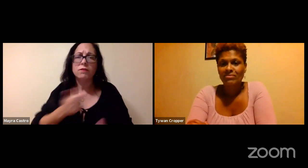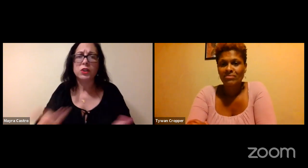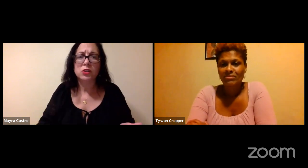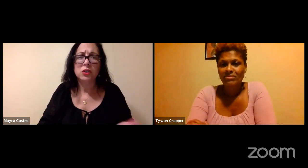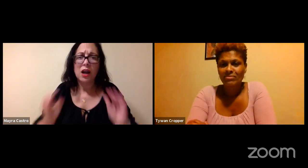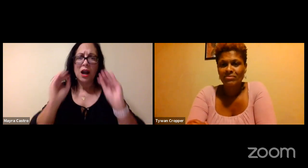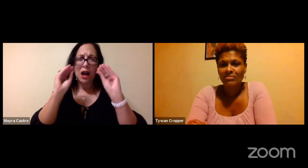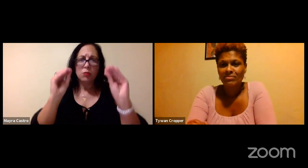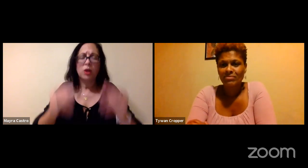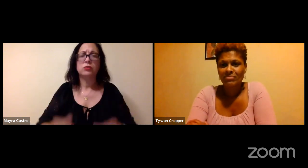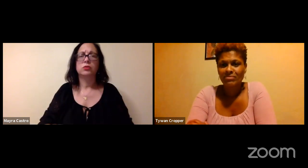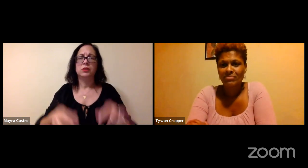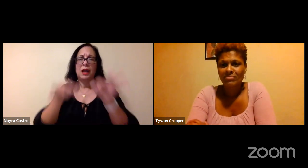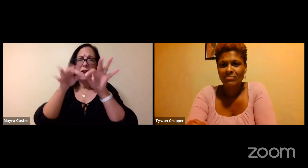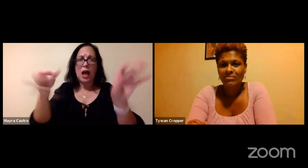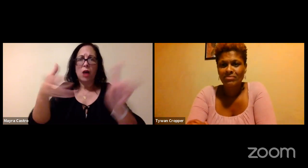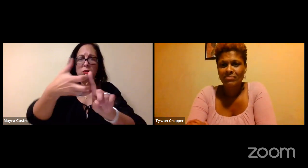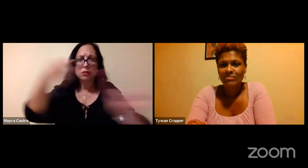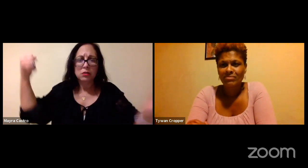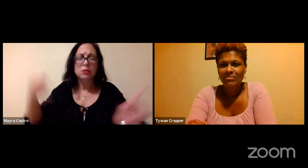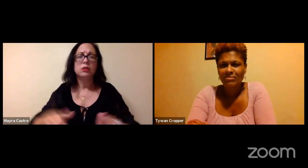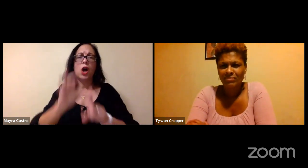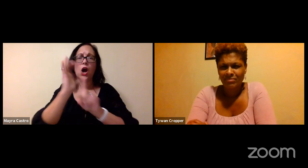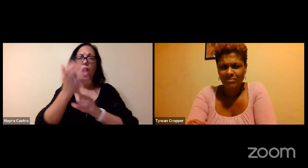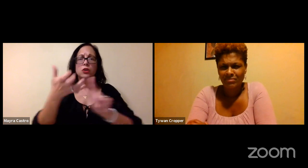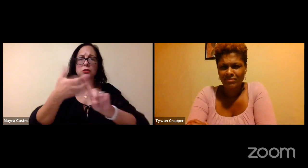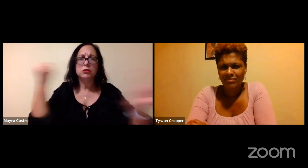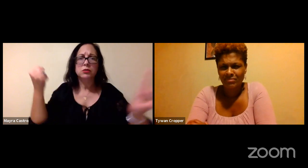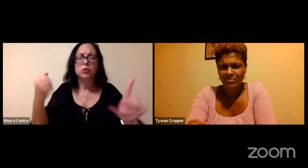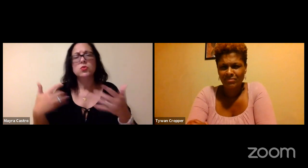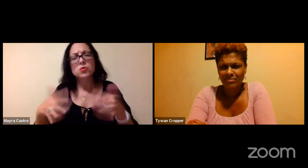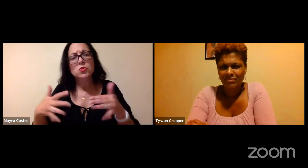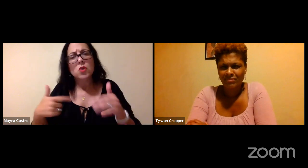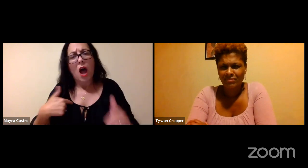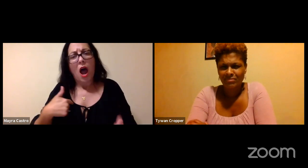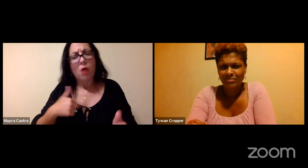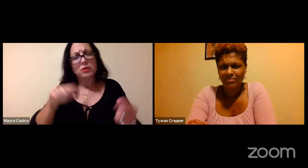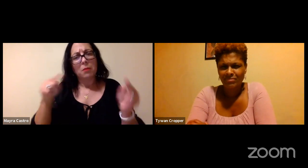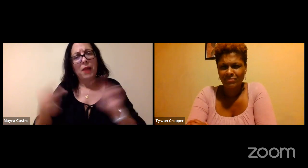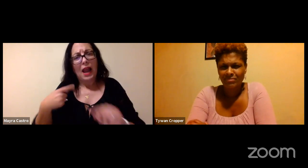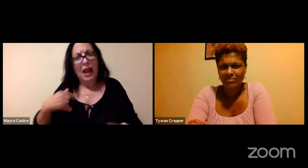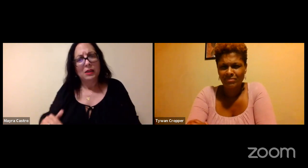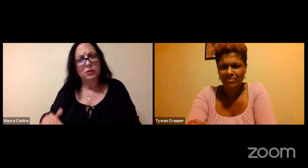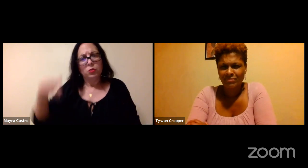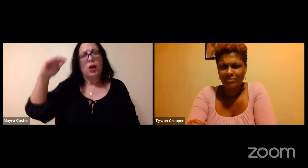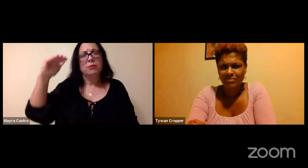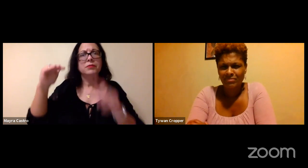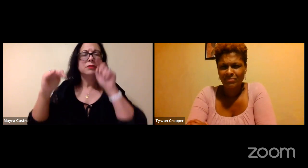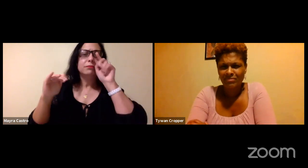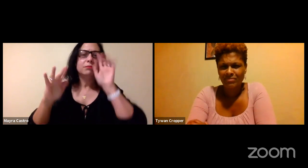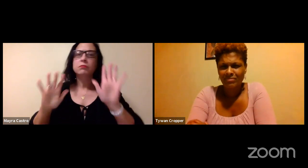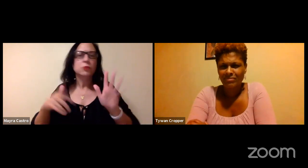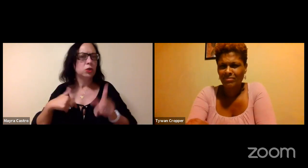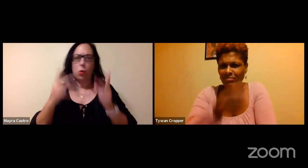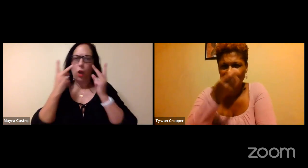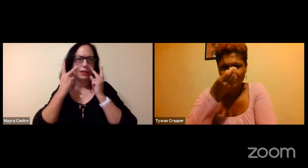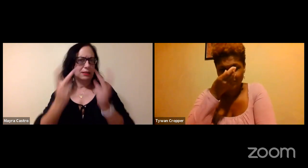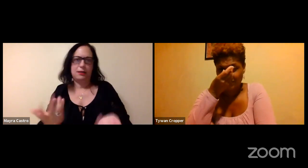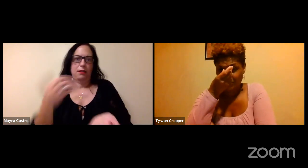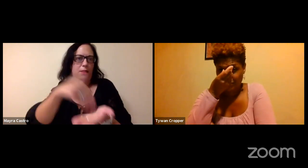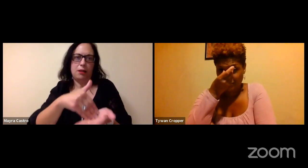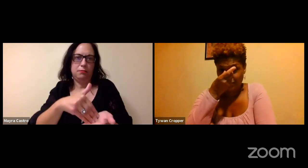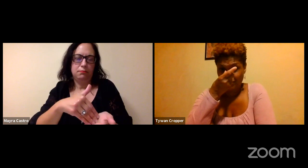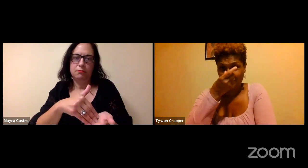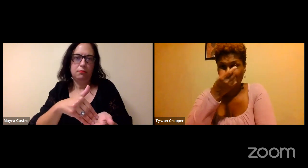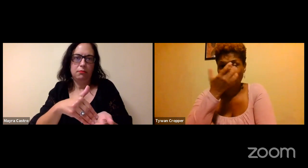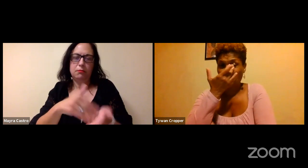Okay. No, that's not the way it should be. We don't want to see deaf Hispanic children or any deaf